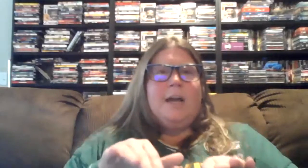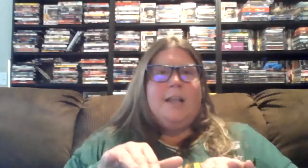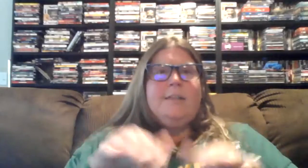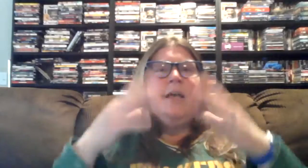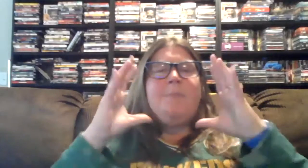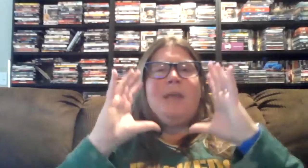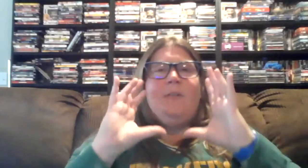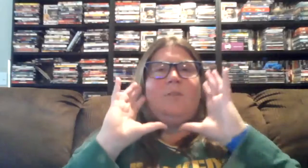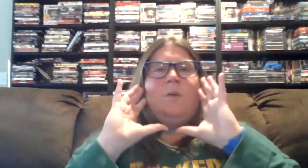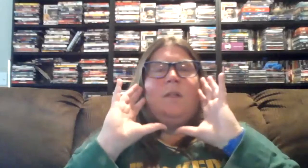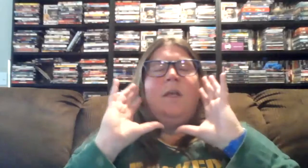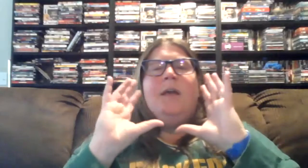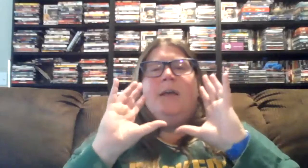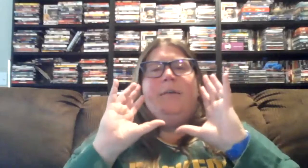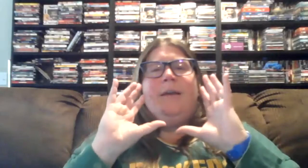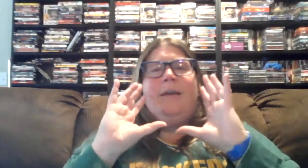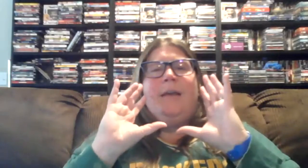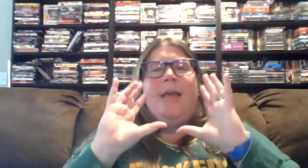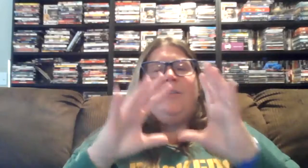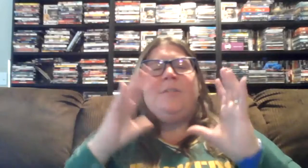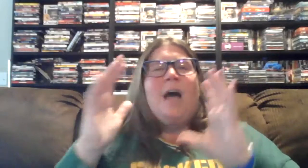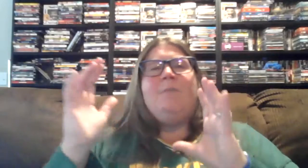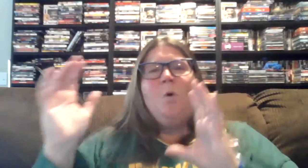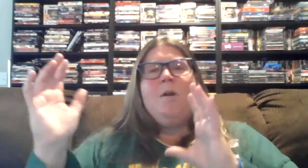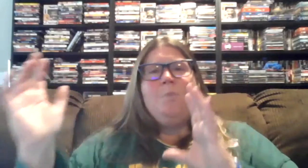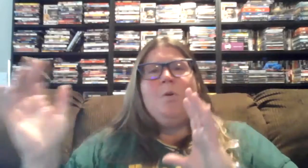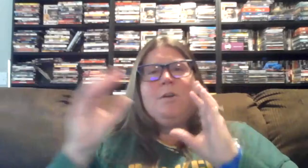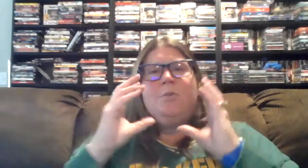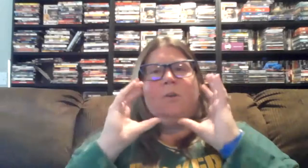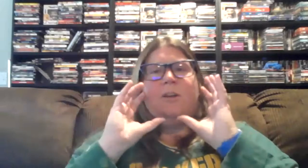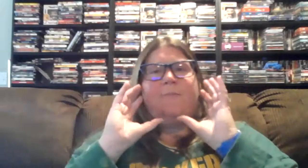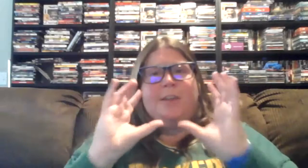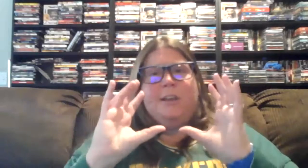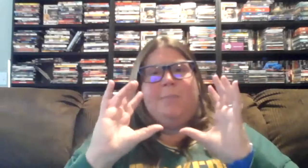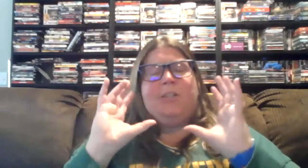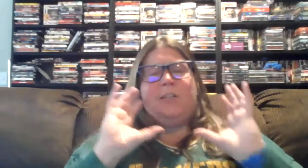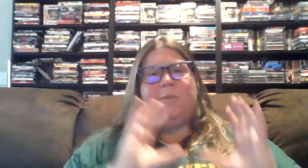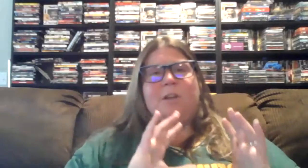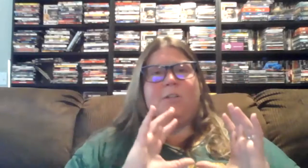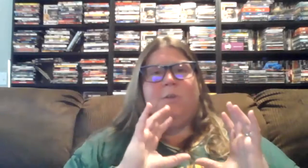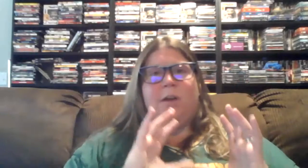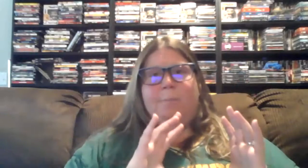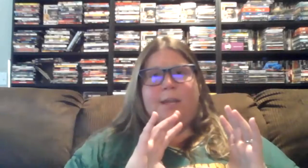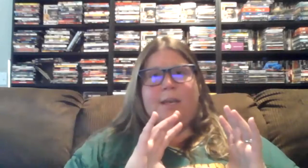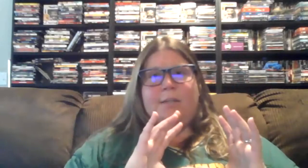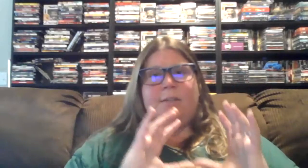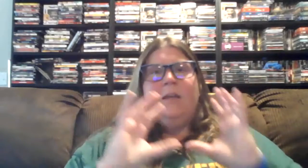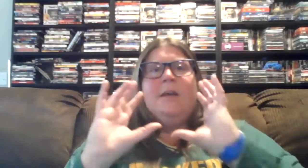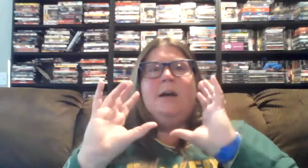signs, because you will, as you sign more and more, your facial expressions will start to accompany it